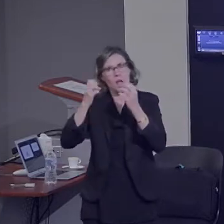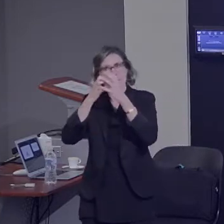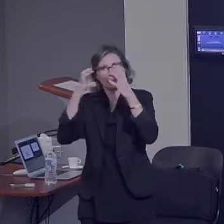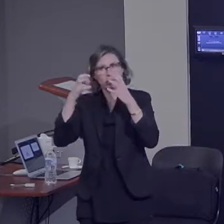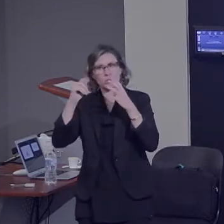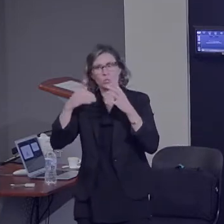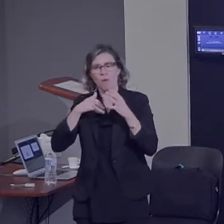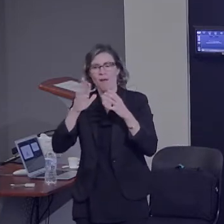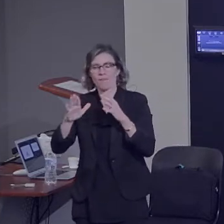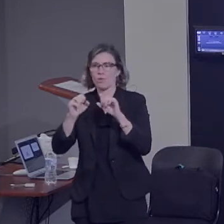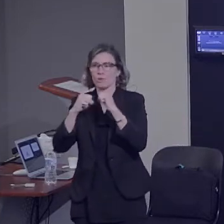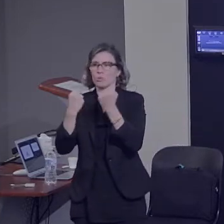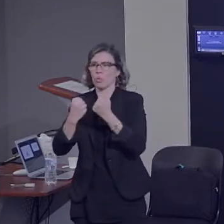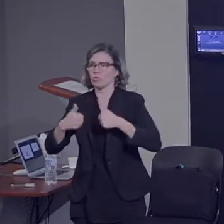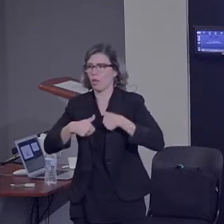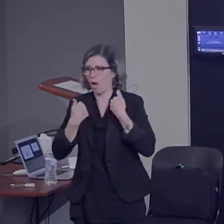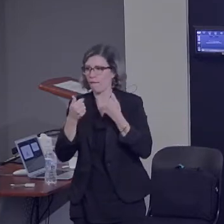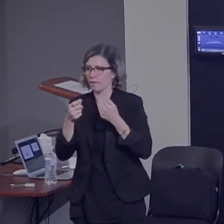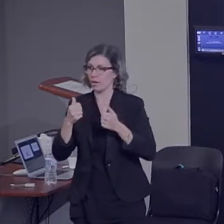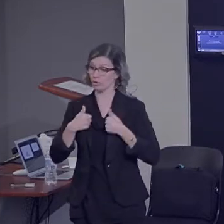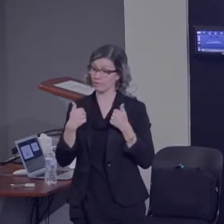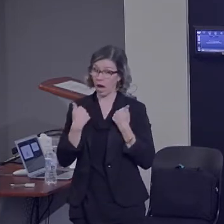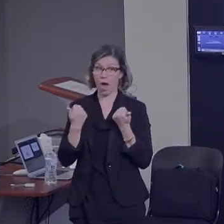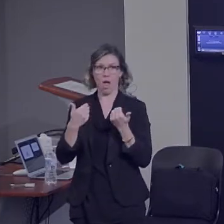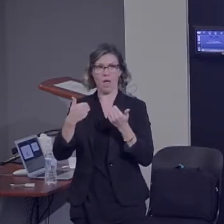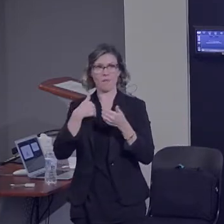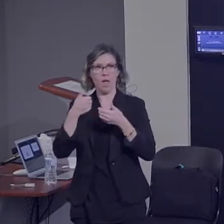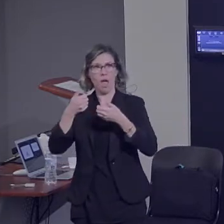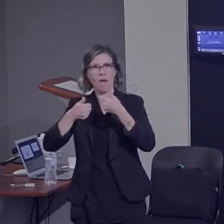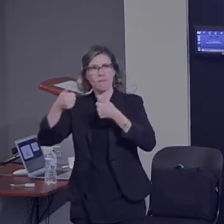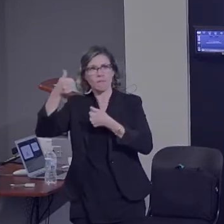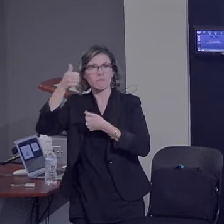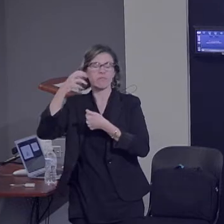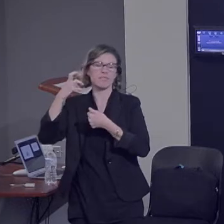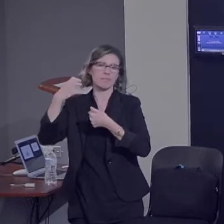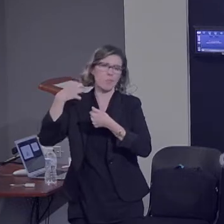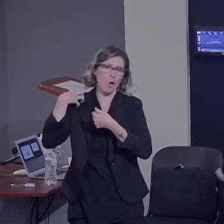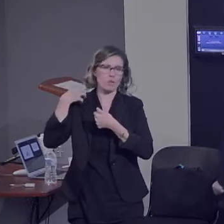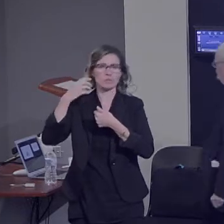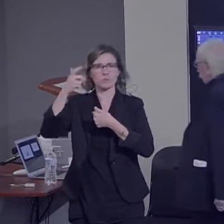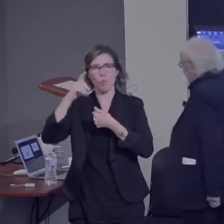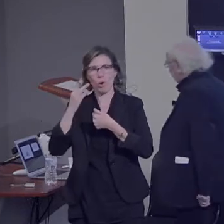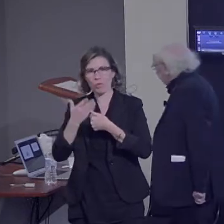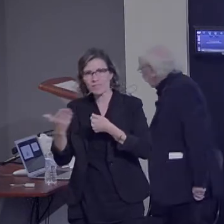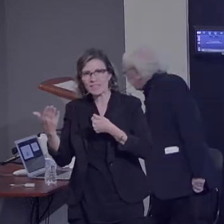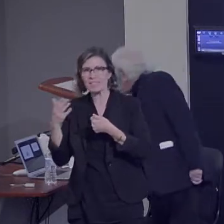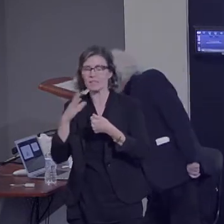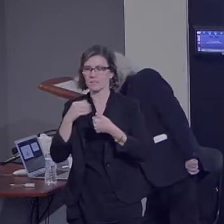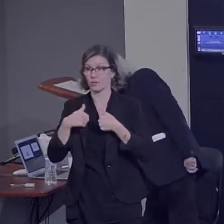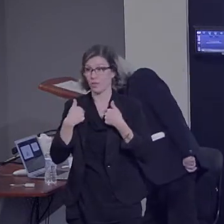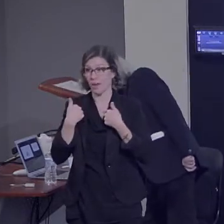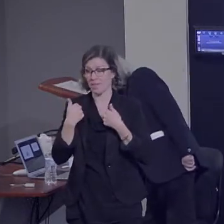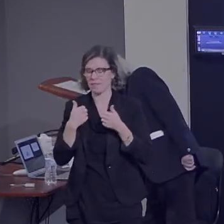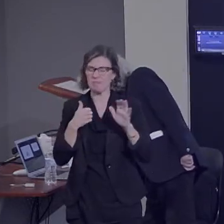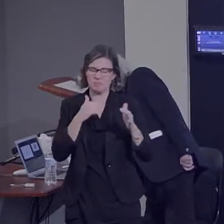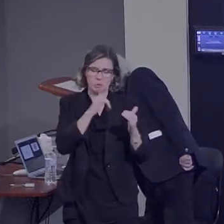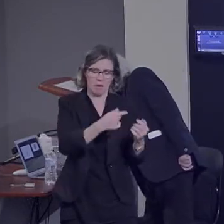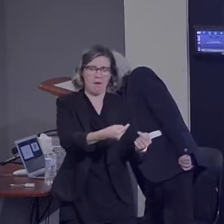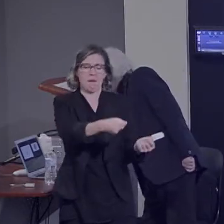survive, to be a boss, to have social life. Well, let's go back to science.